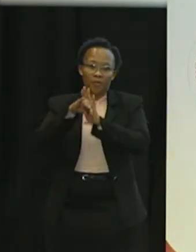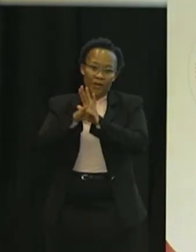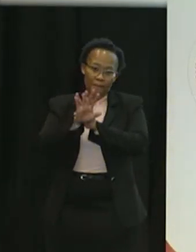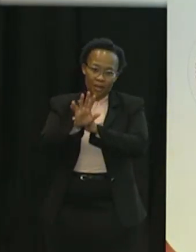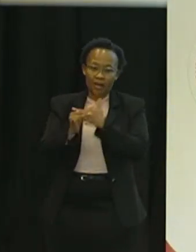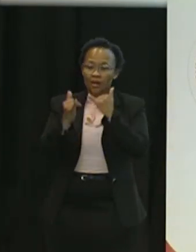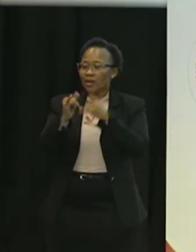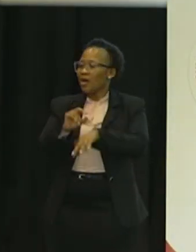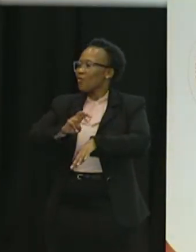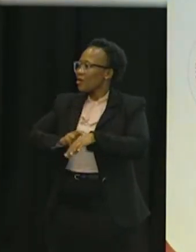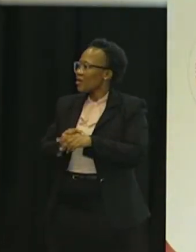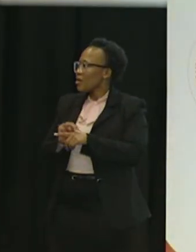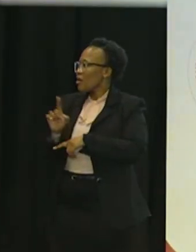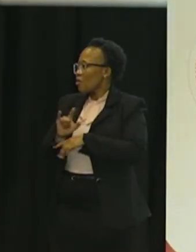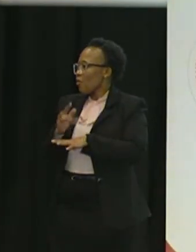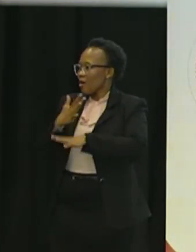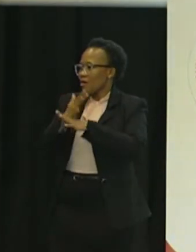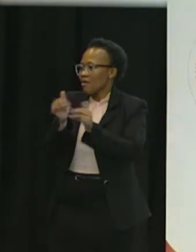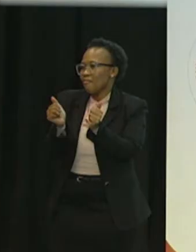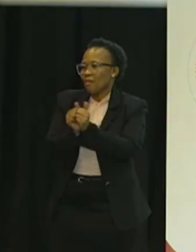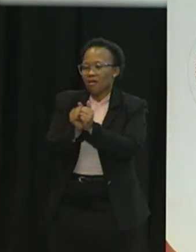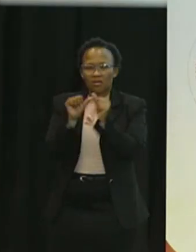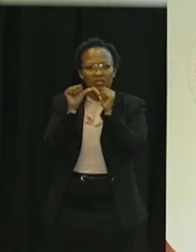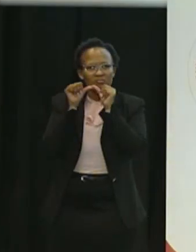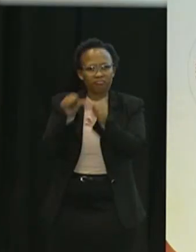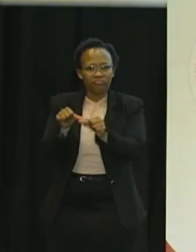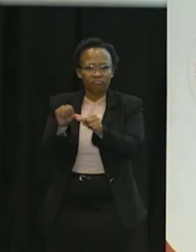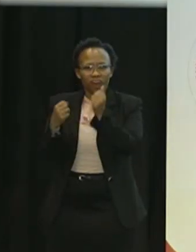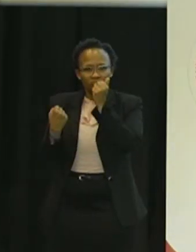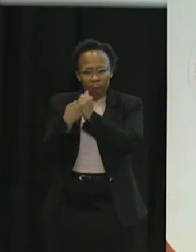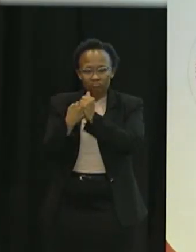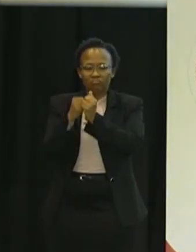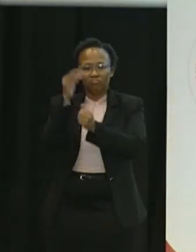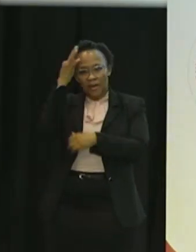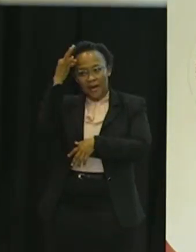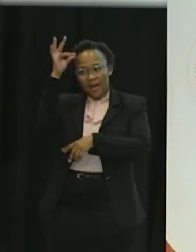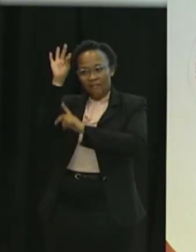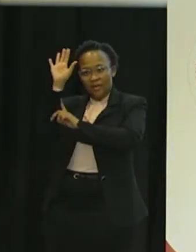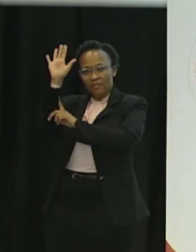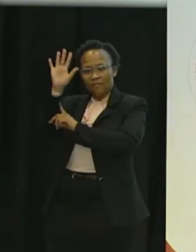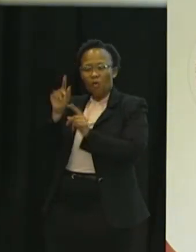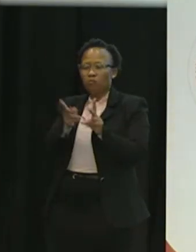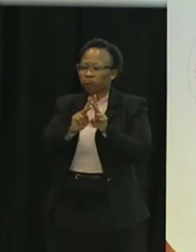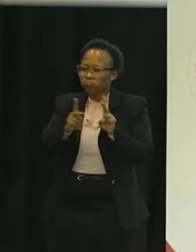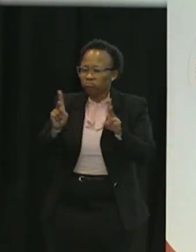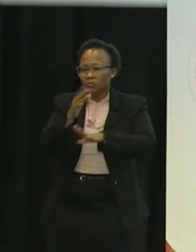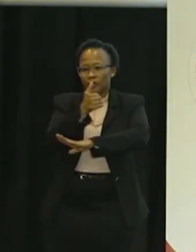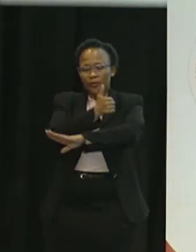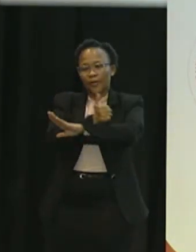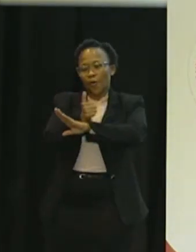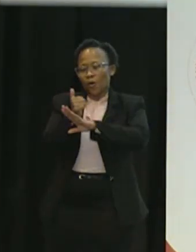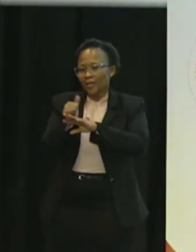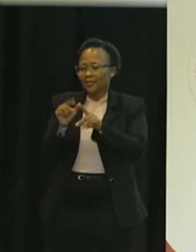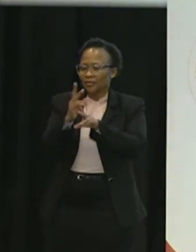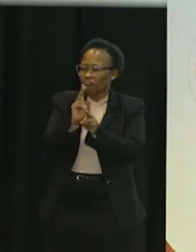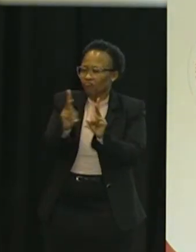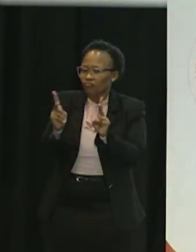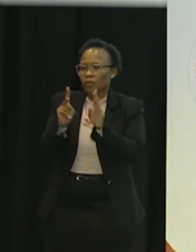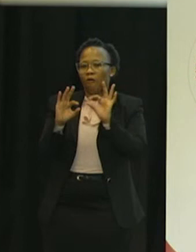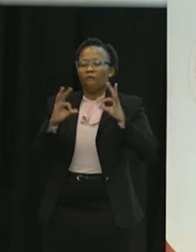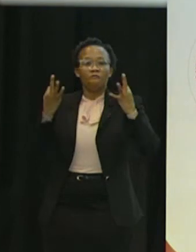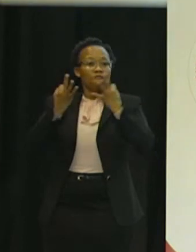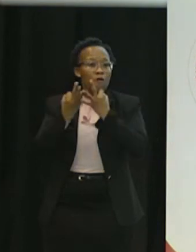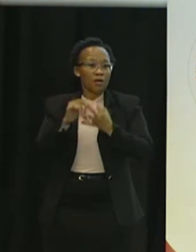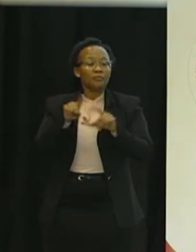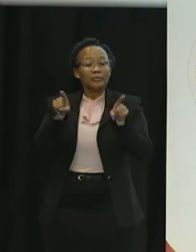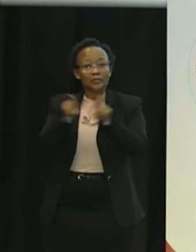to continue as partners to support the government through the various stakeholders and forums to continue